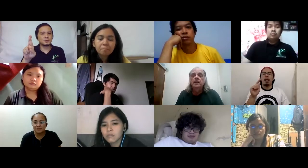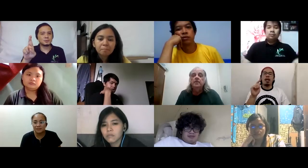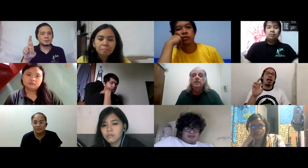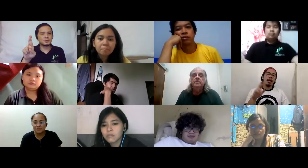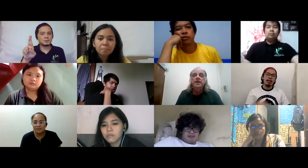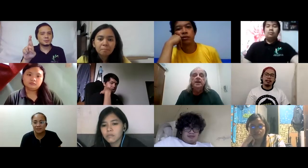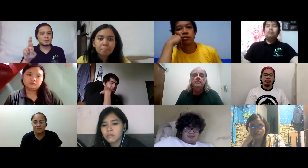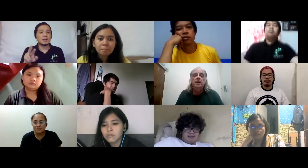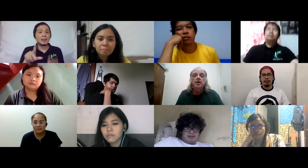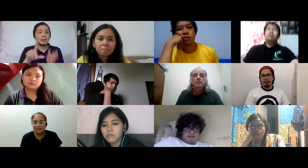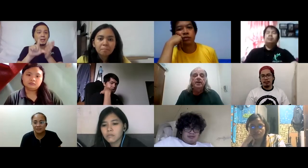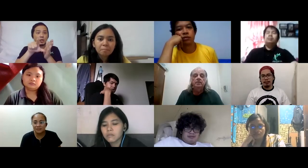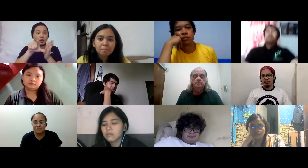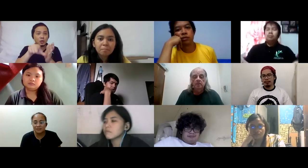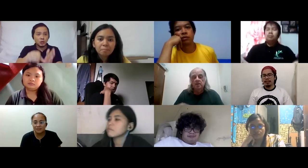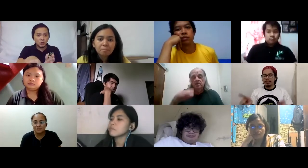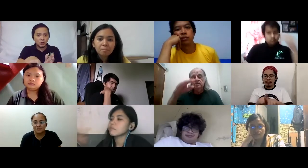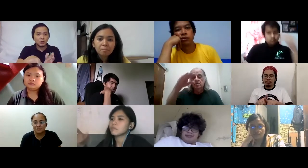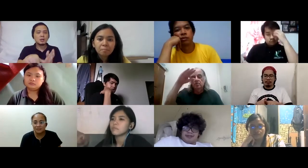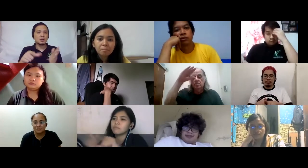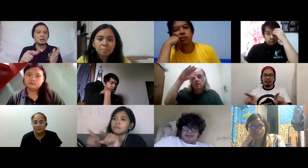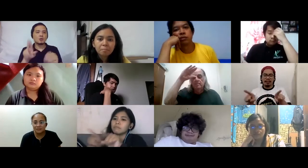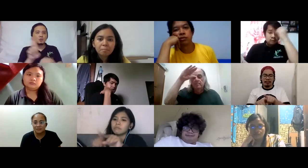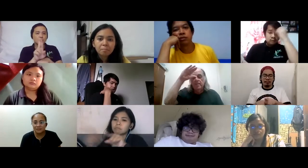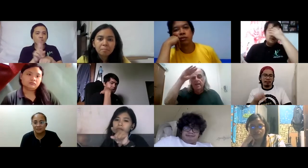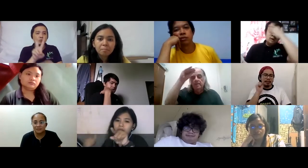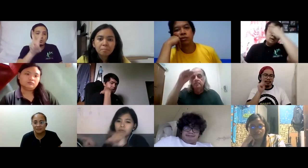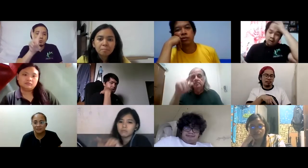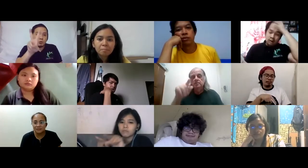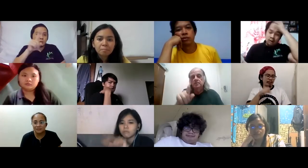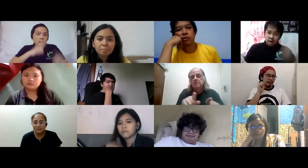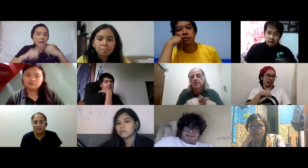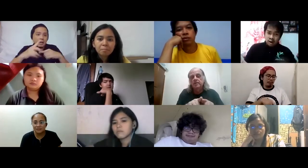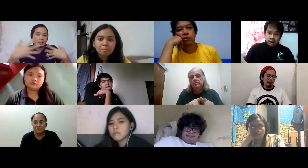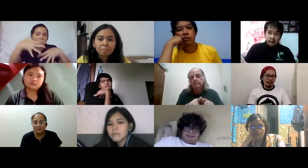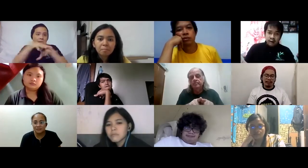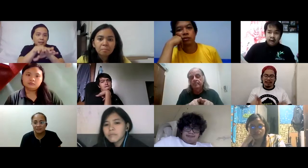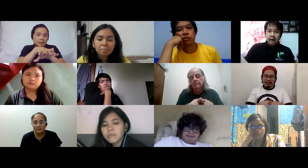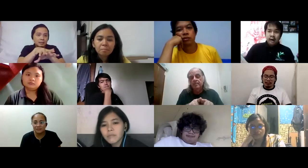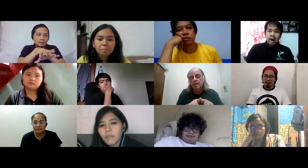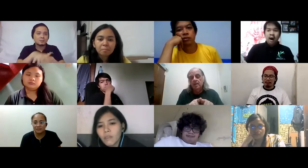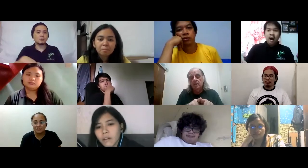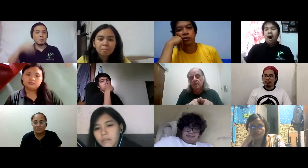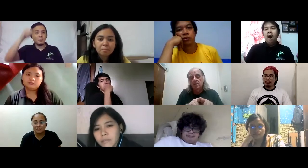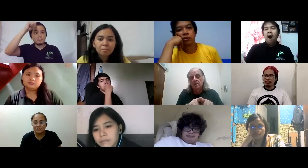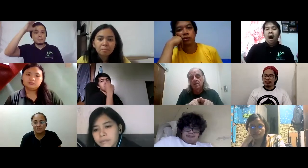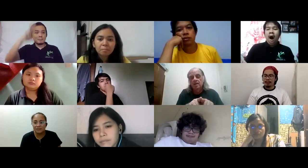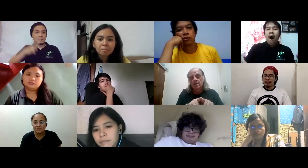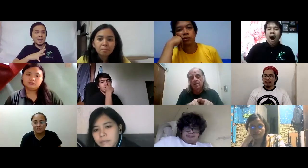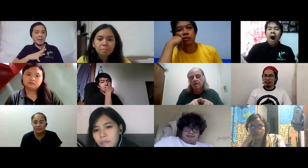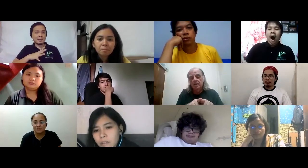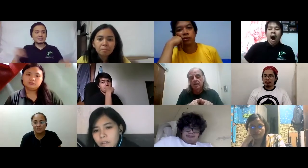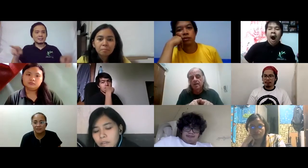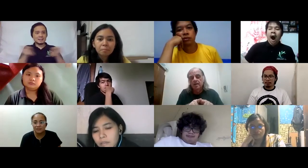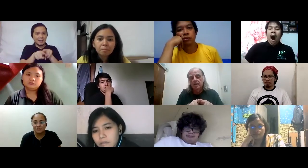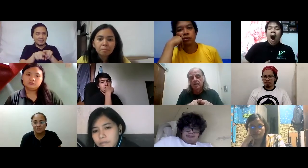Okay, later it became a compound. So man, same,